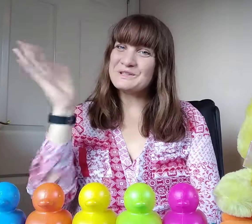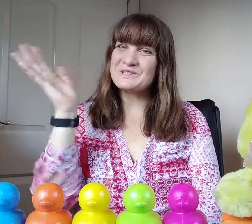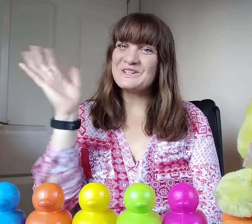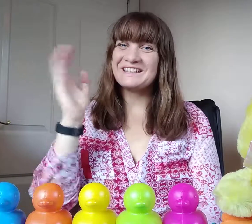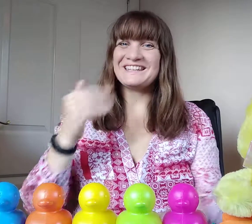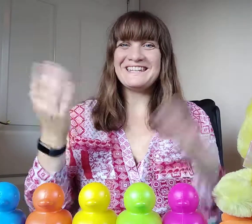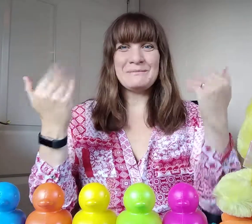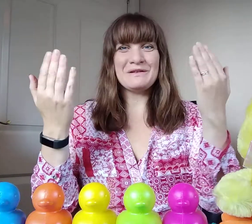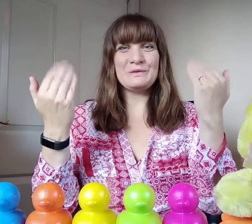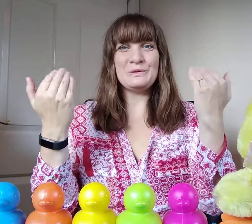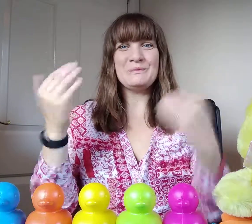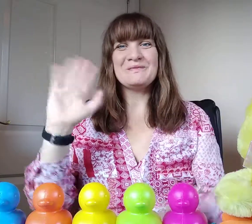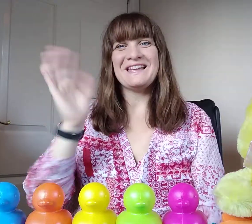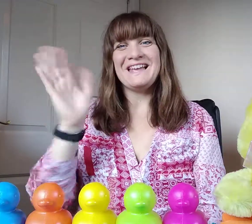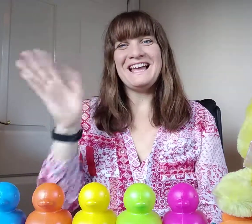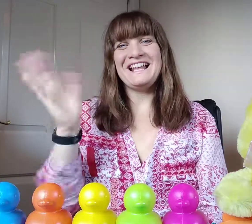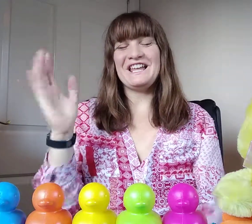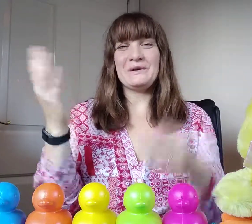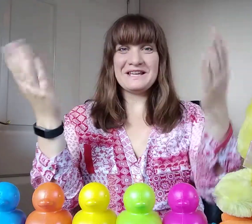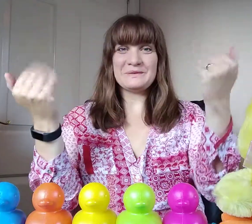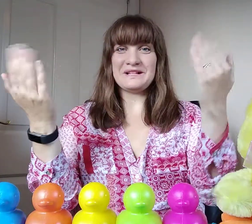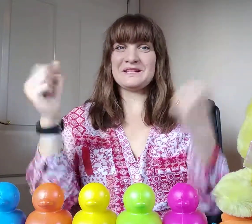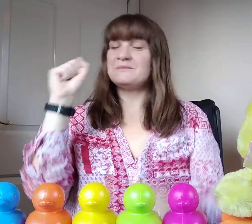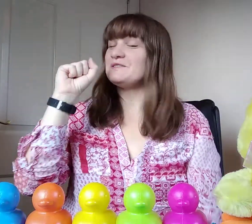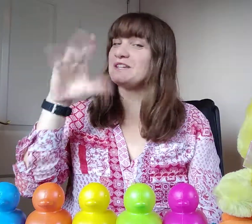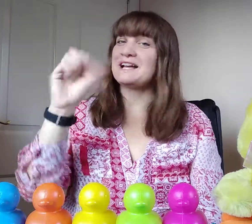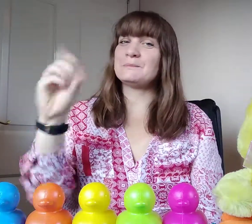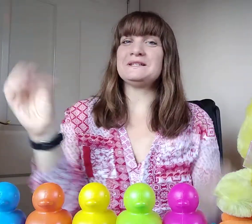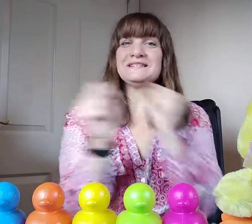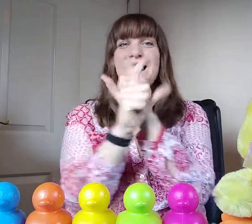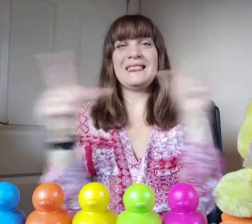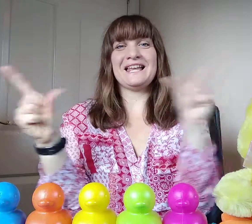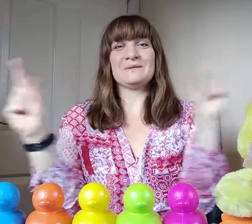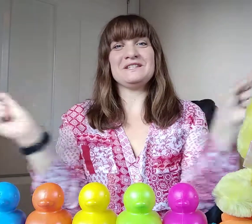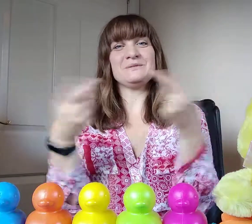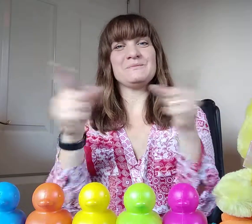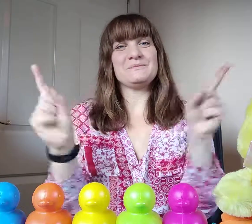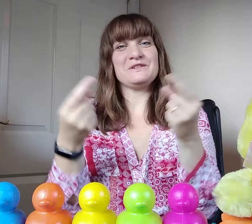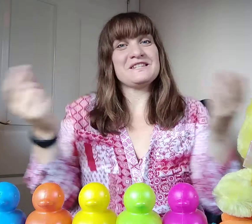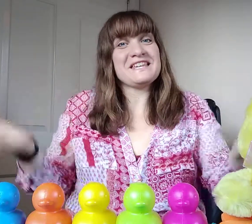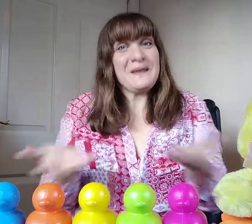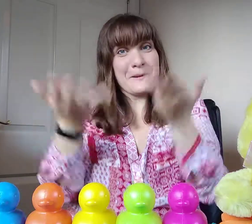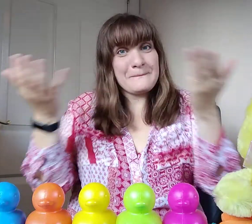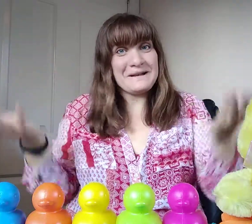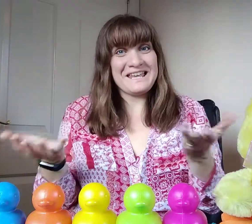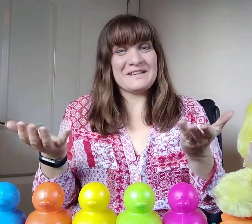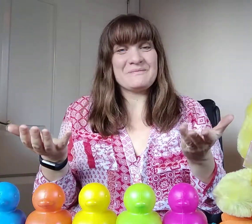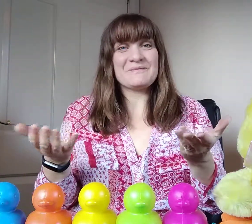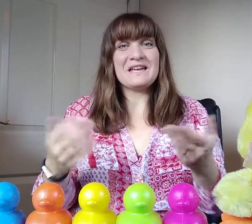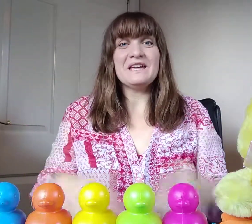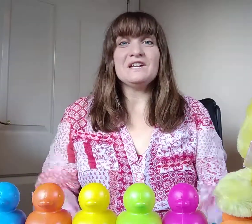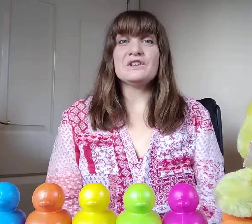Bonjour et bienvenue. Hello and welcome to Amber's Language, Music and Play. So this